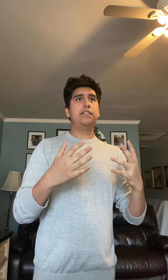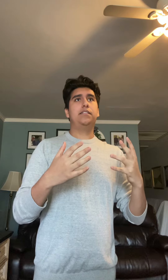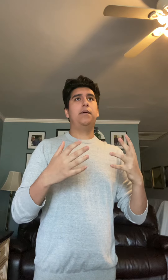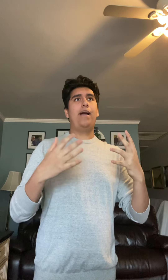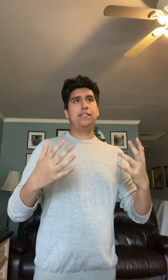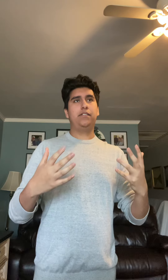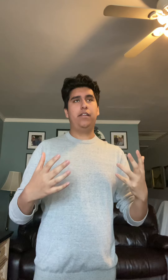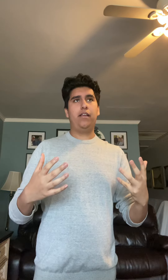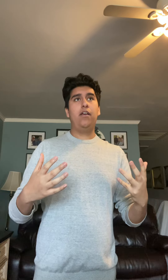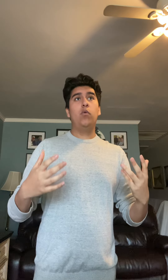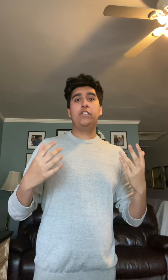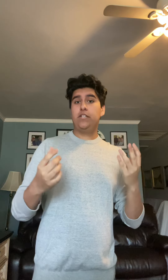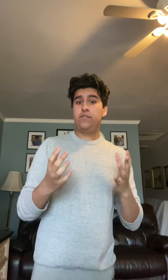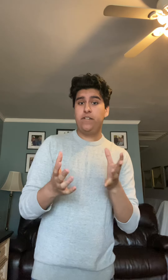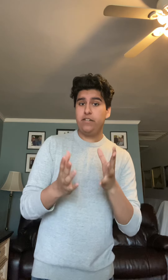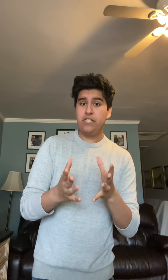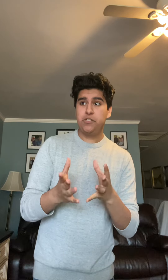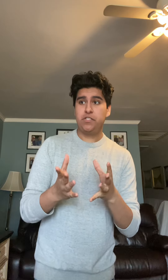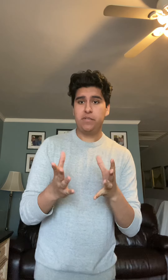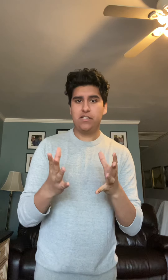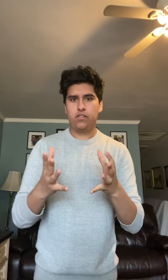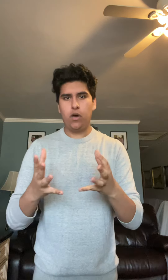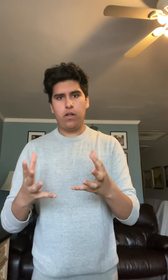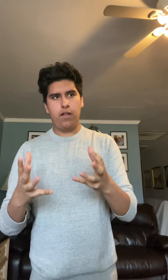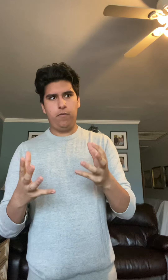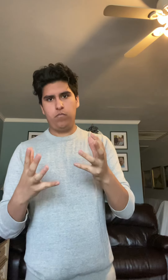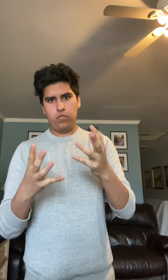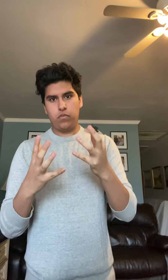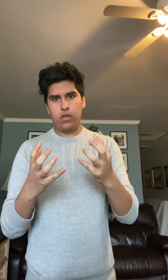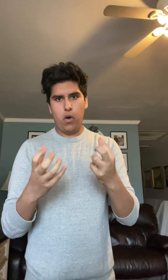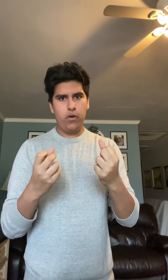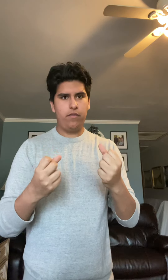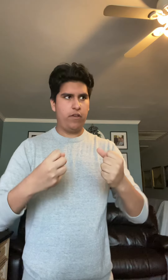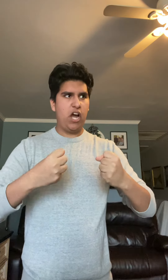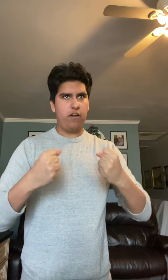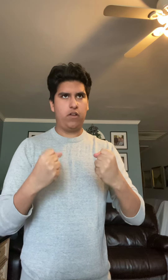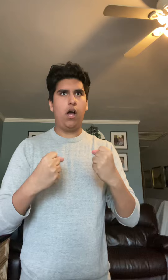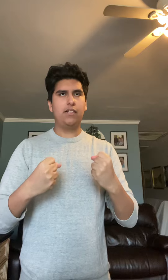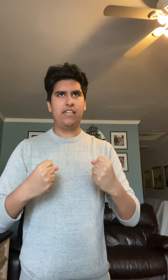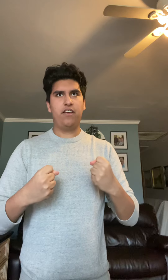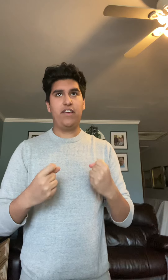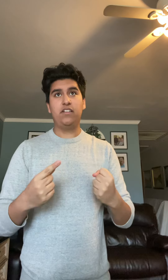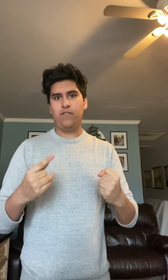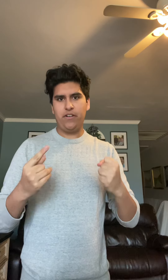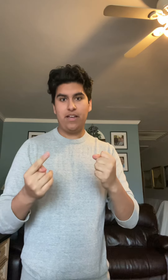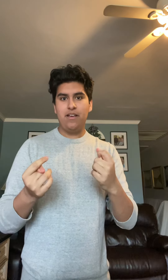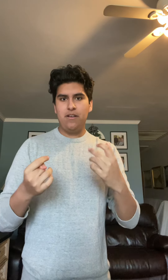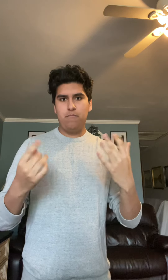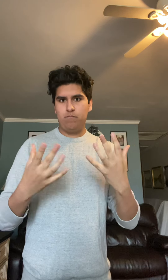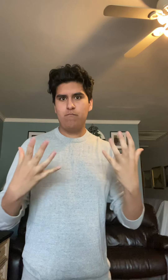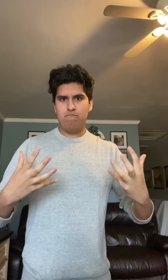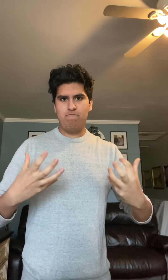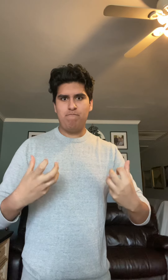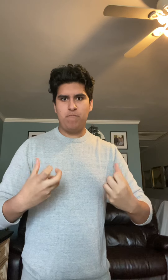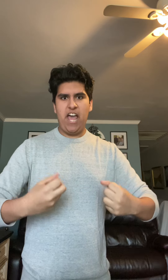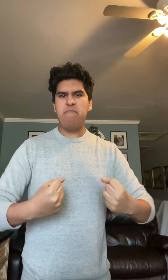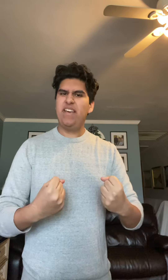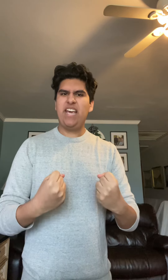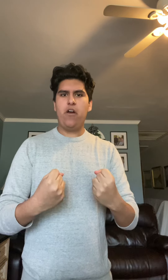a masculinity, which is very interesting because Odin, the god of gods, the king of kings, a very epic character